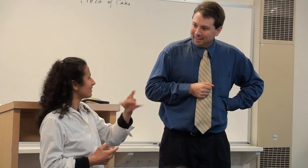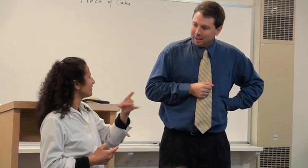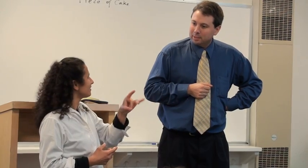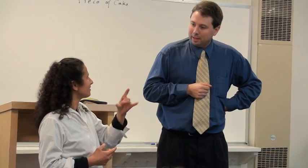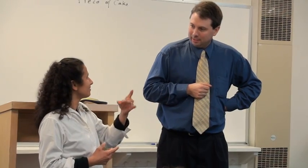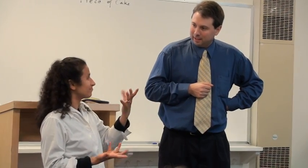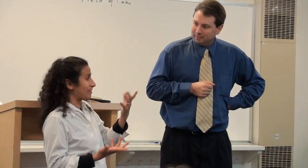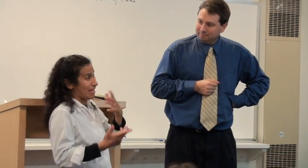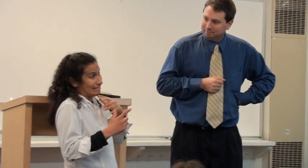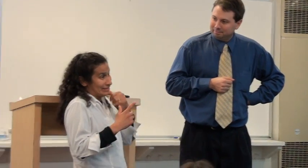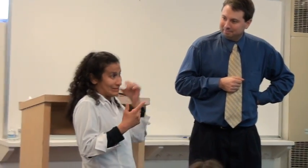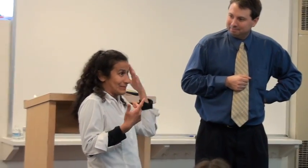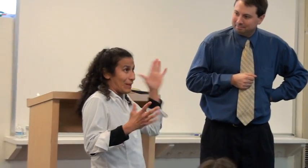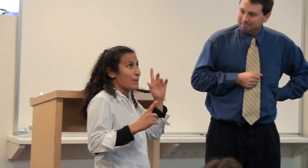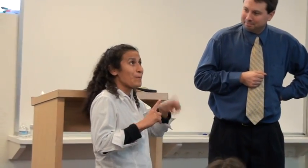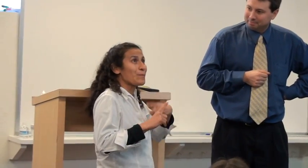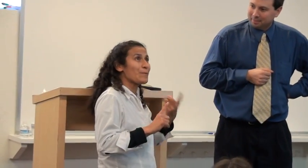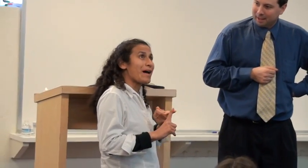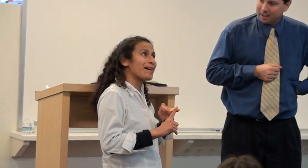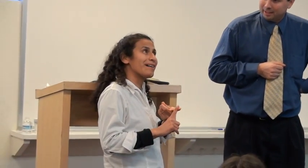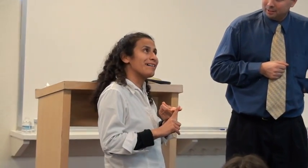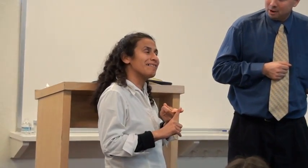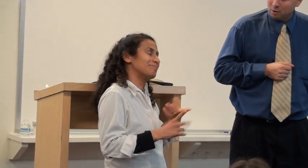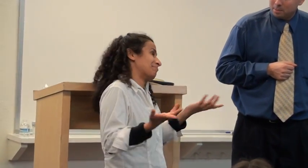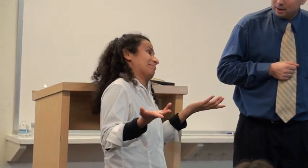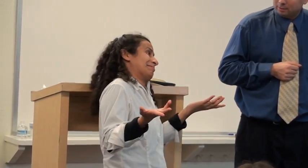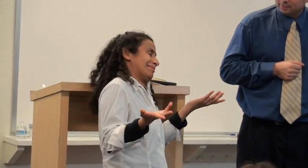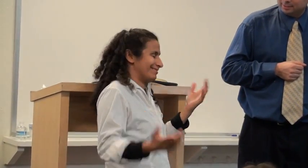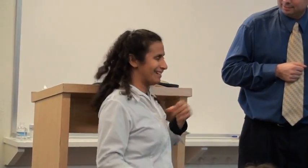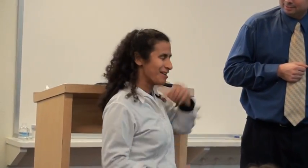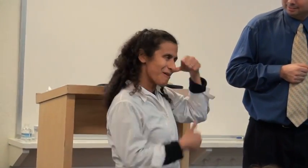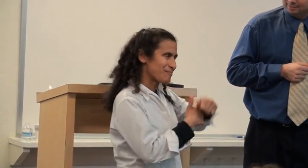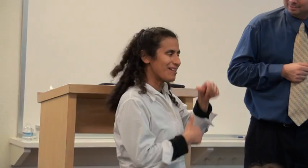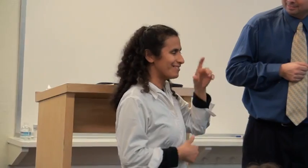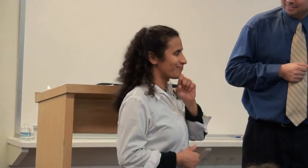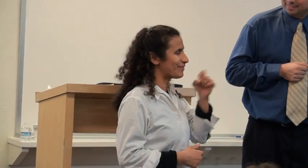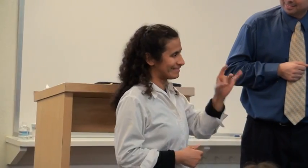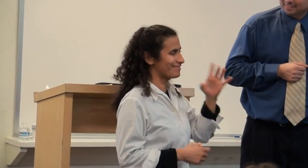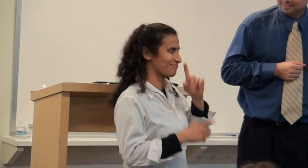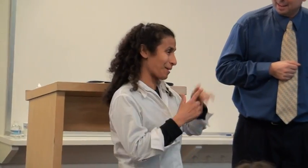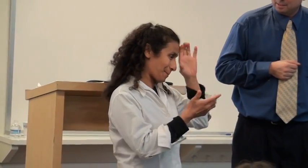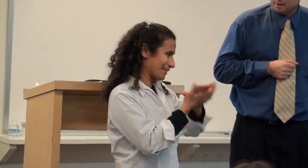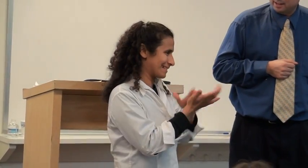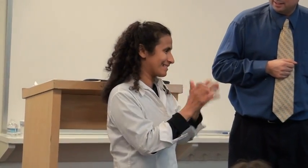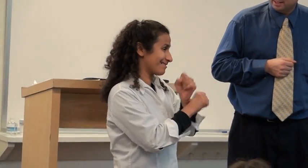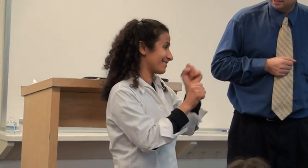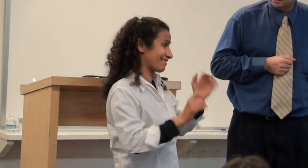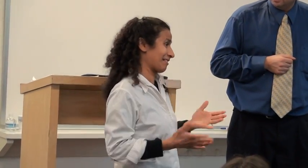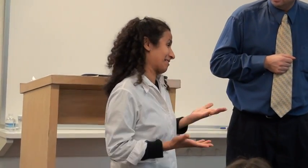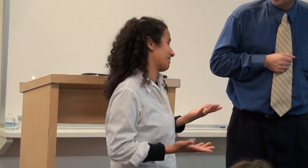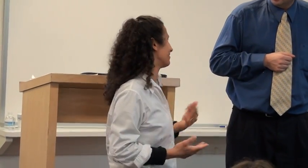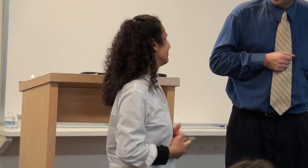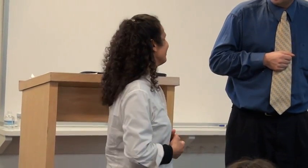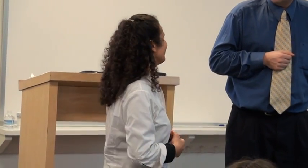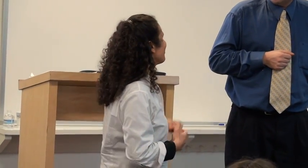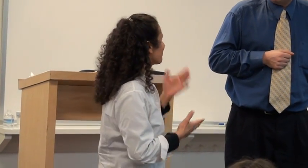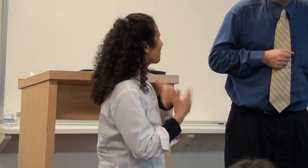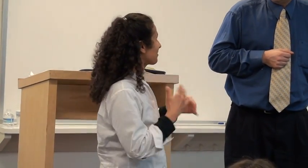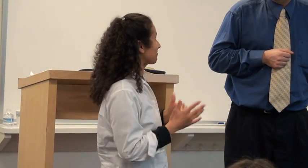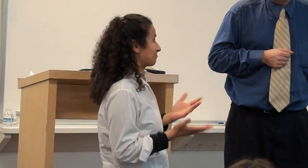was 18. I didn't know about... Yeah, I was about 18. And I believed I